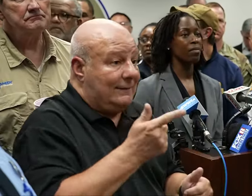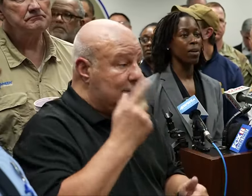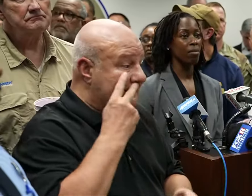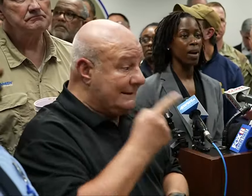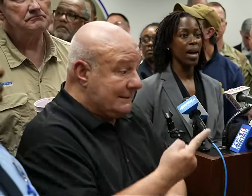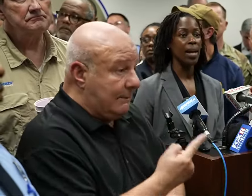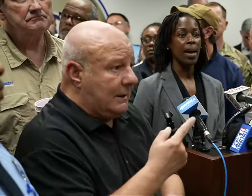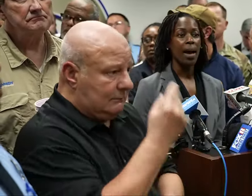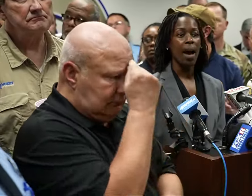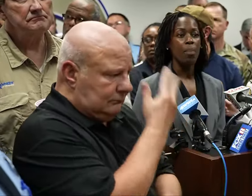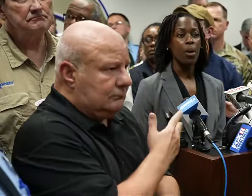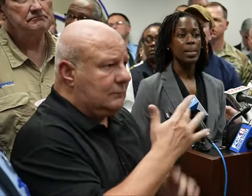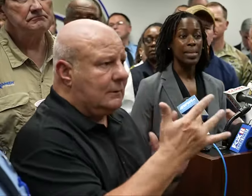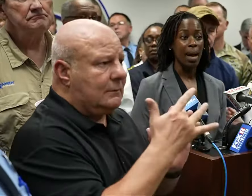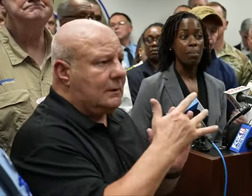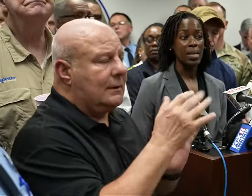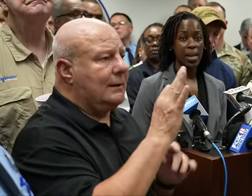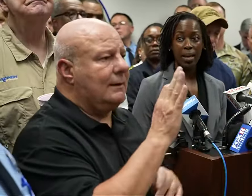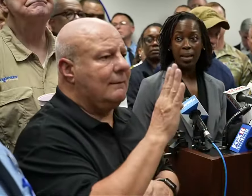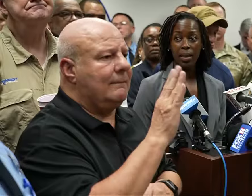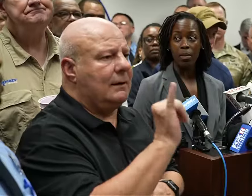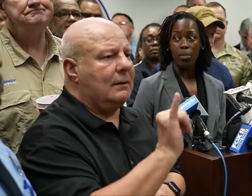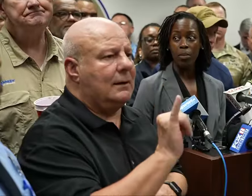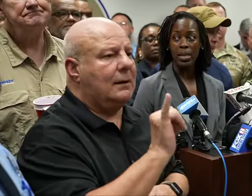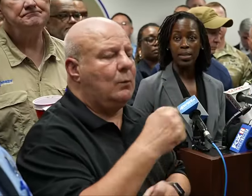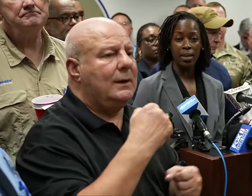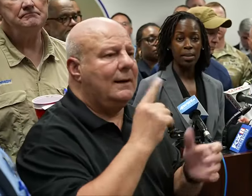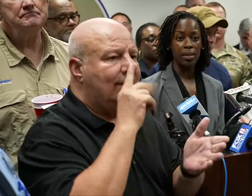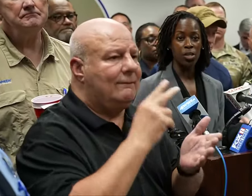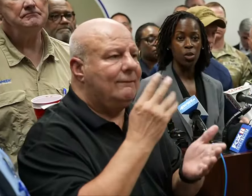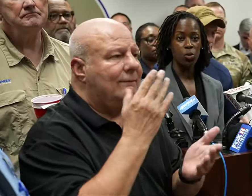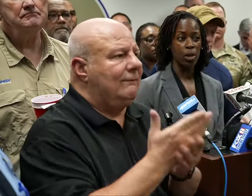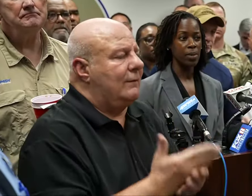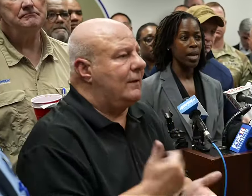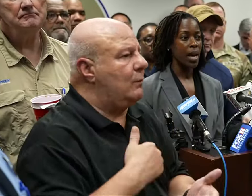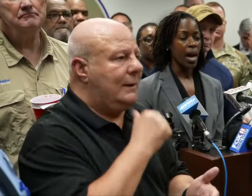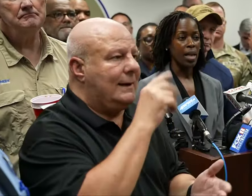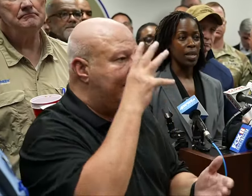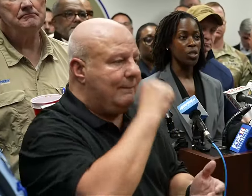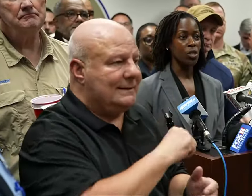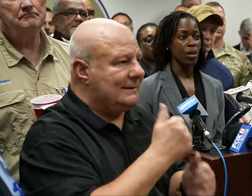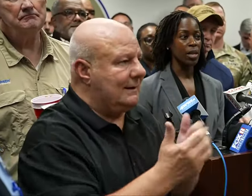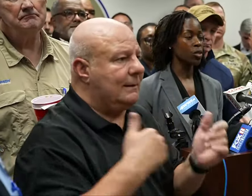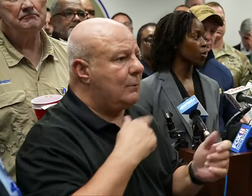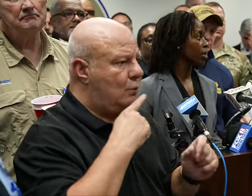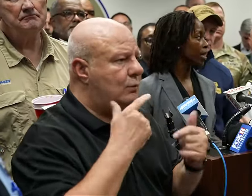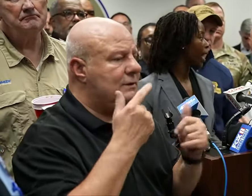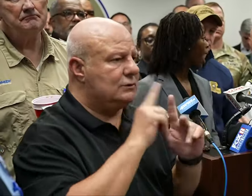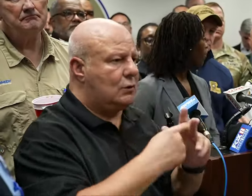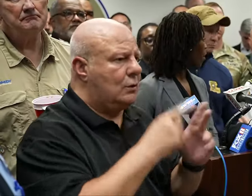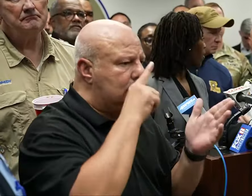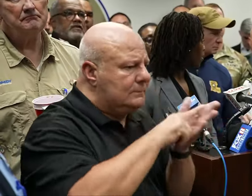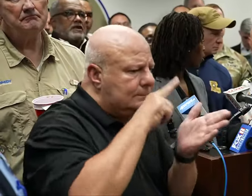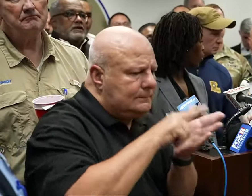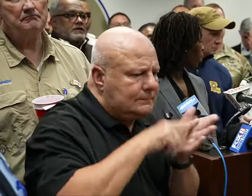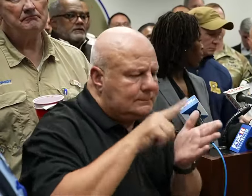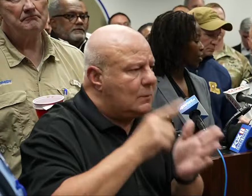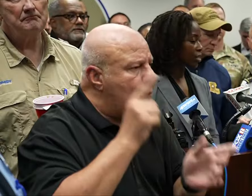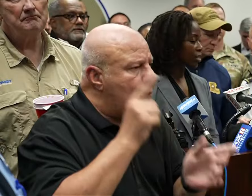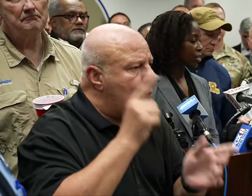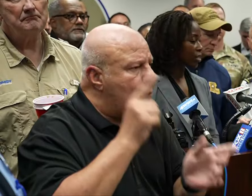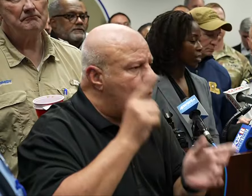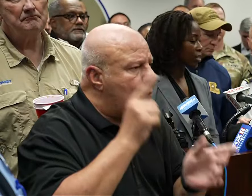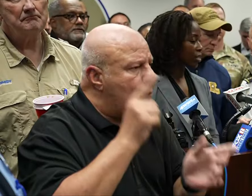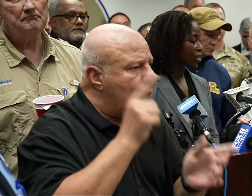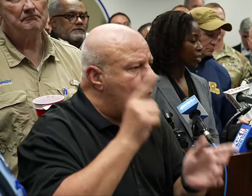through and verify that we did not miss anything. But we conducted initial sweeps, I think, starting shortly after our initial Yes, I'm